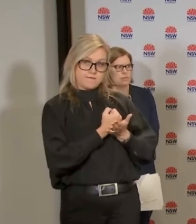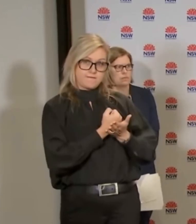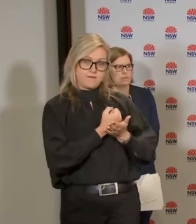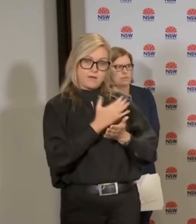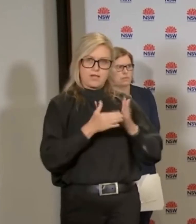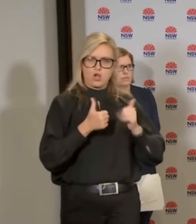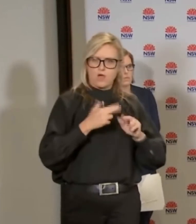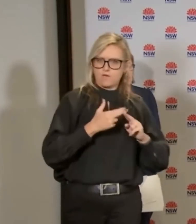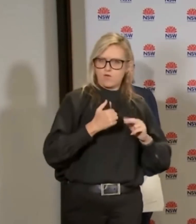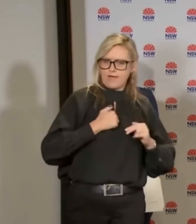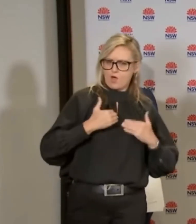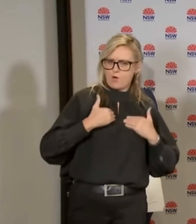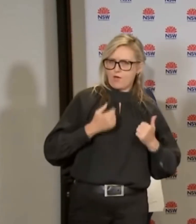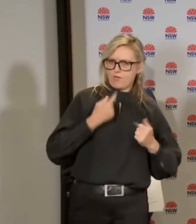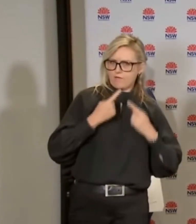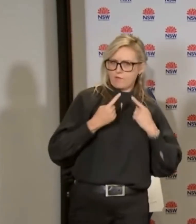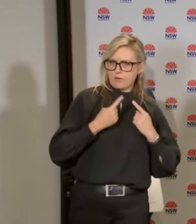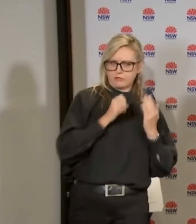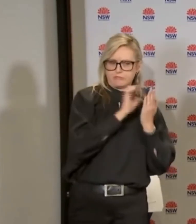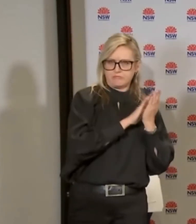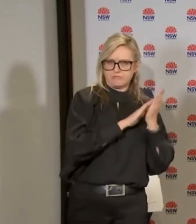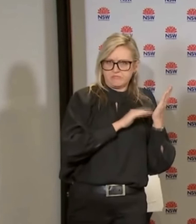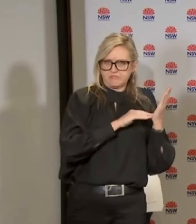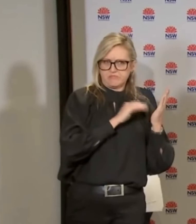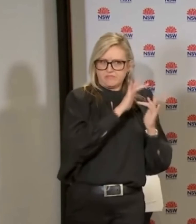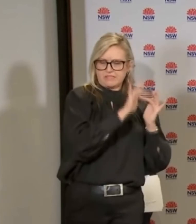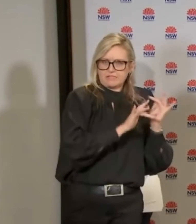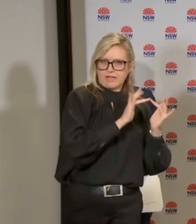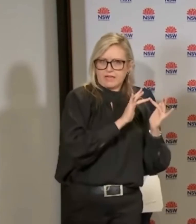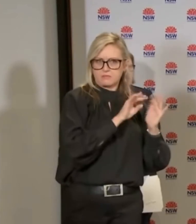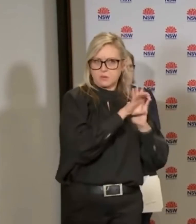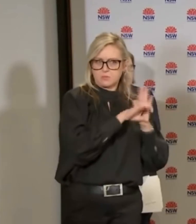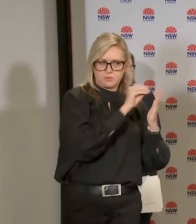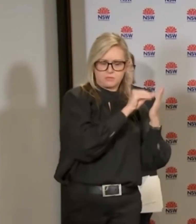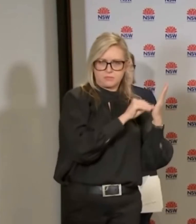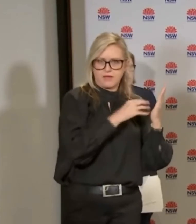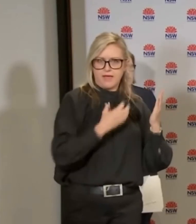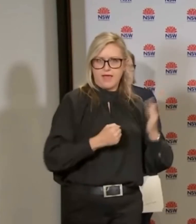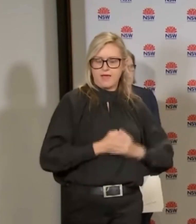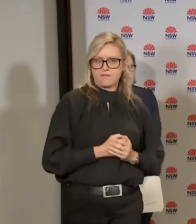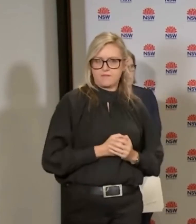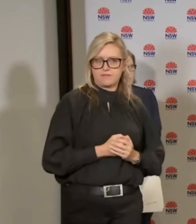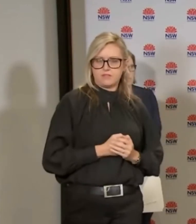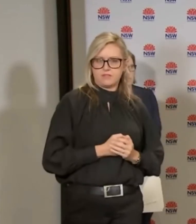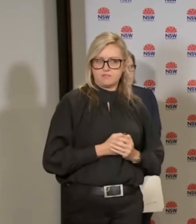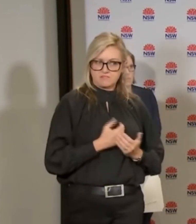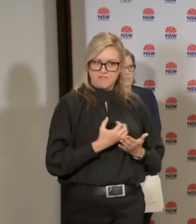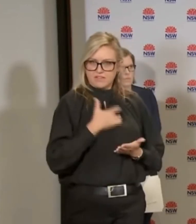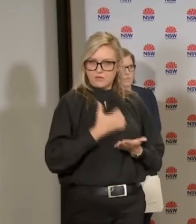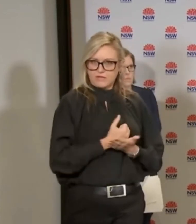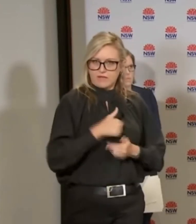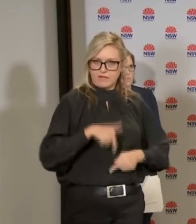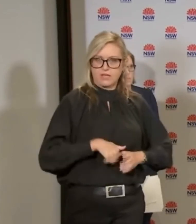secure? Obviously, there have been some issues with regard to an international attack on